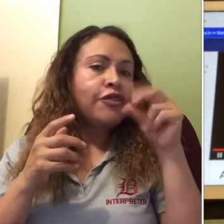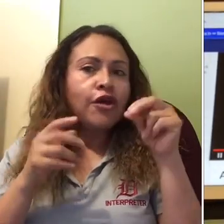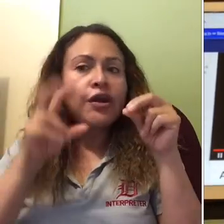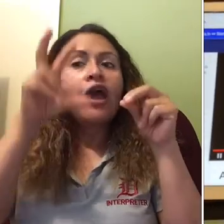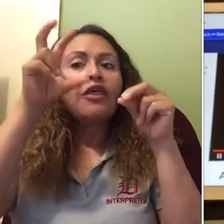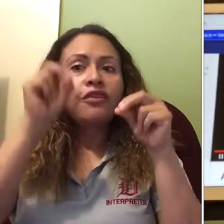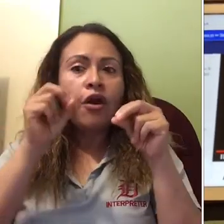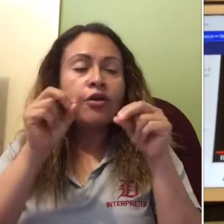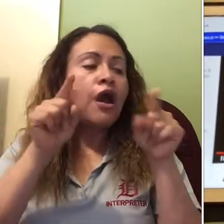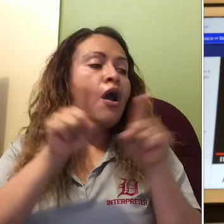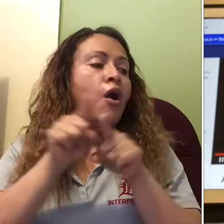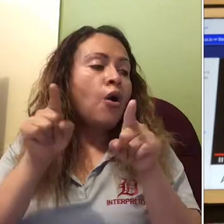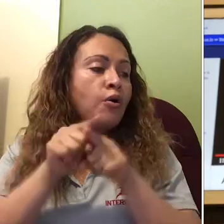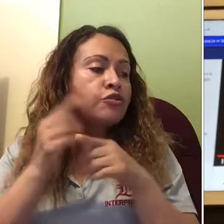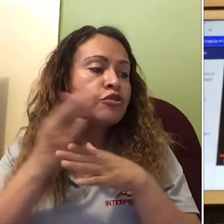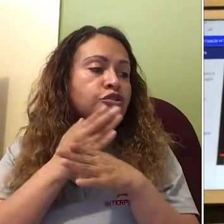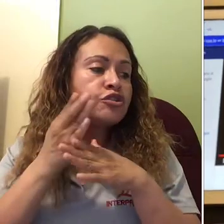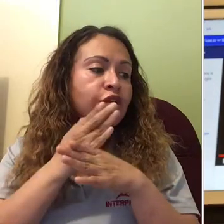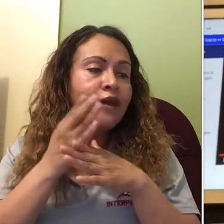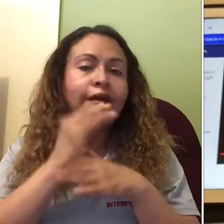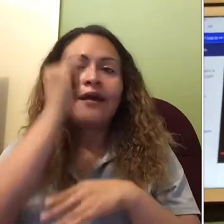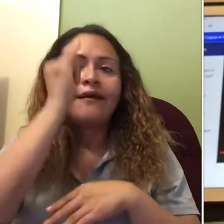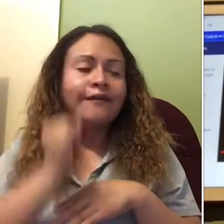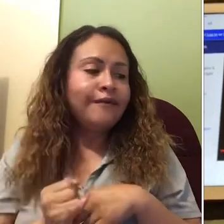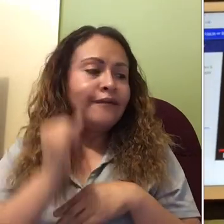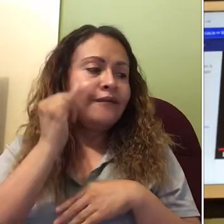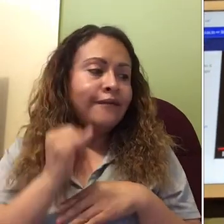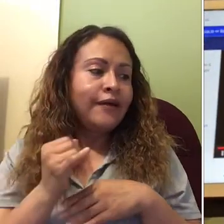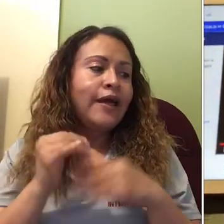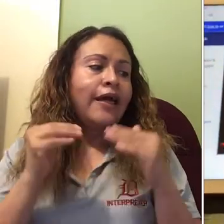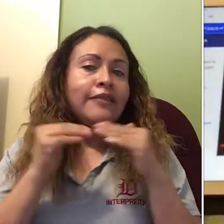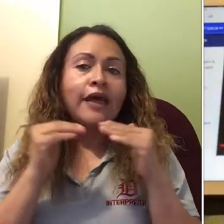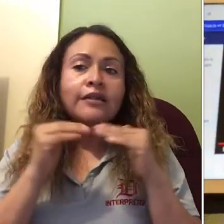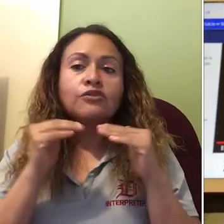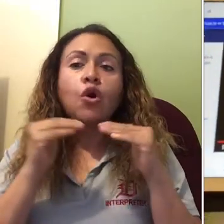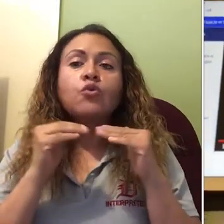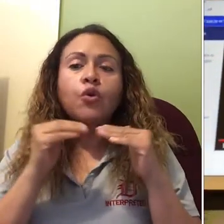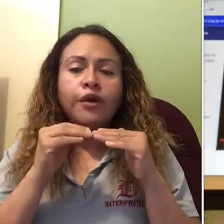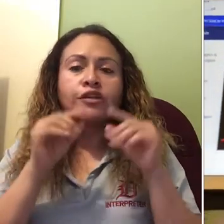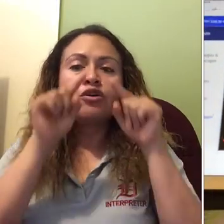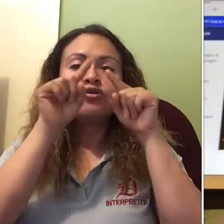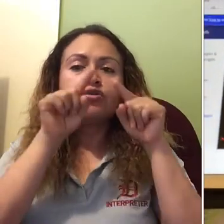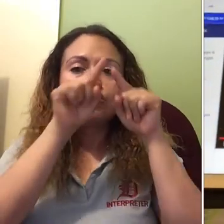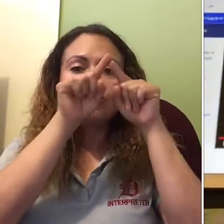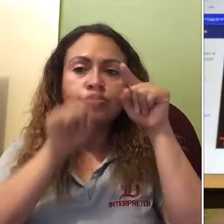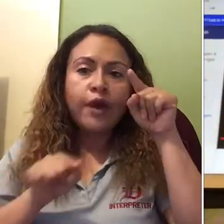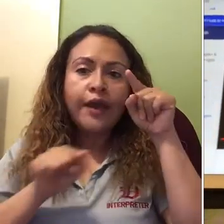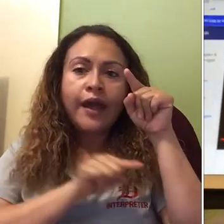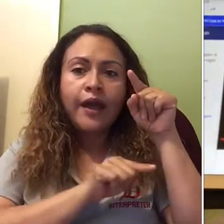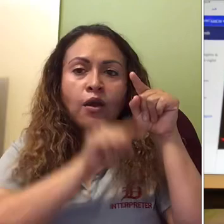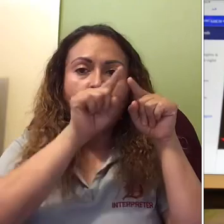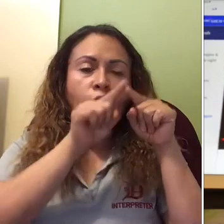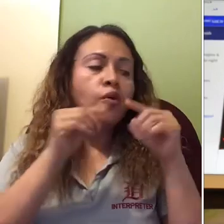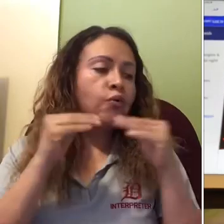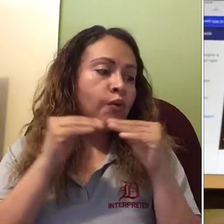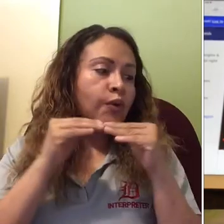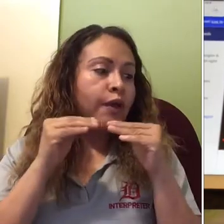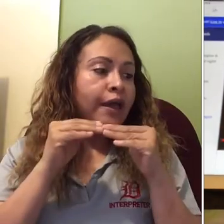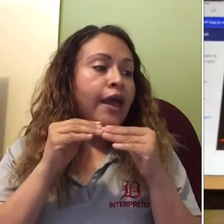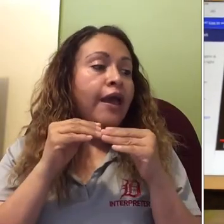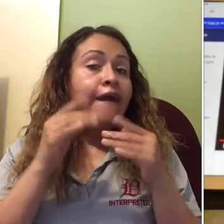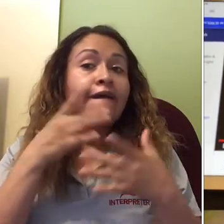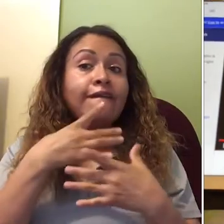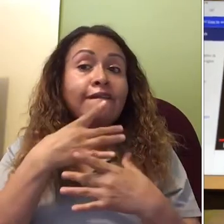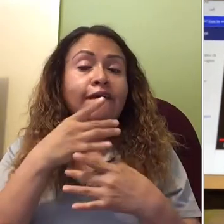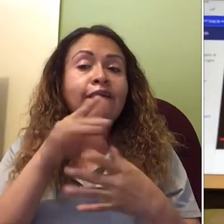same. They also share a side in common, so these two are congruent triangles. So if we want to find the area of this broader, of this